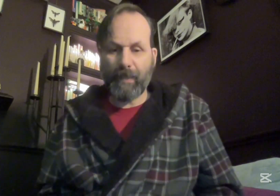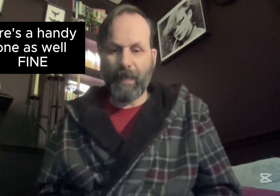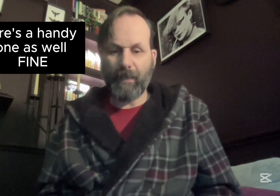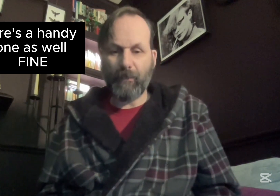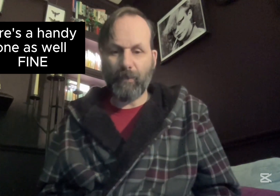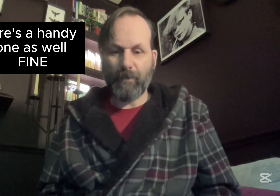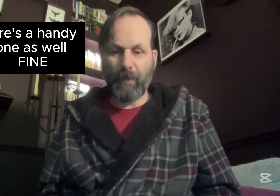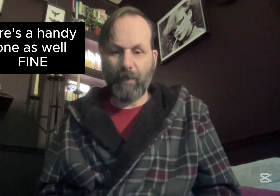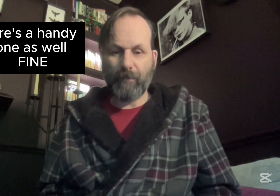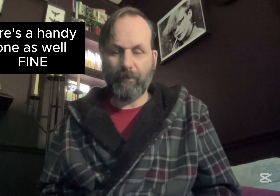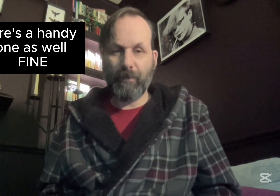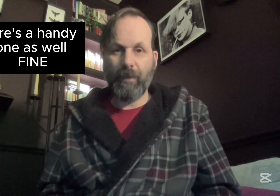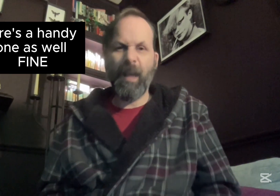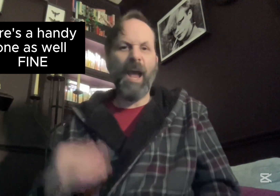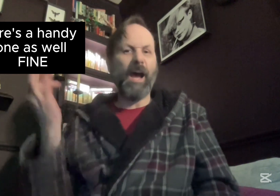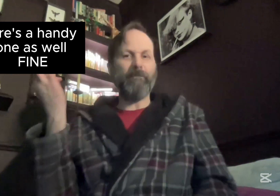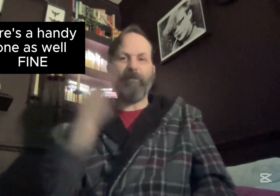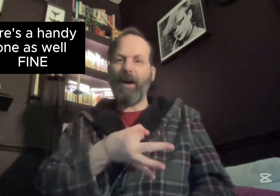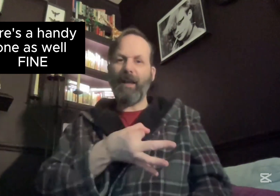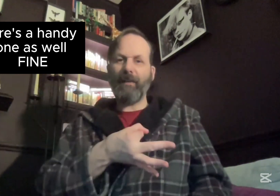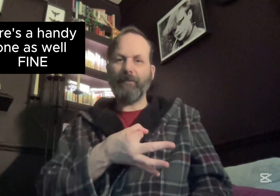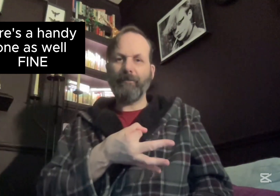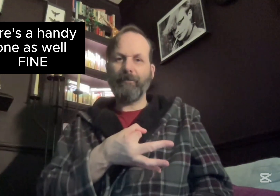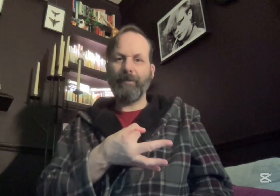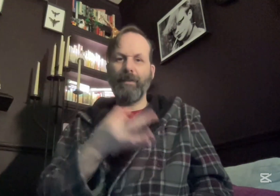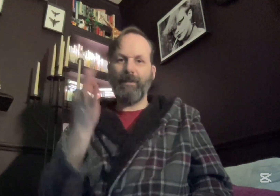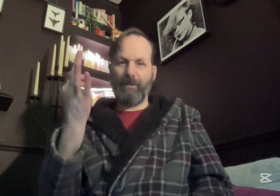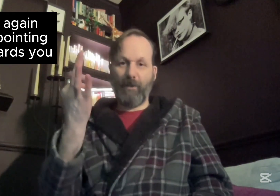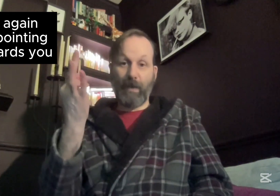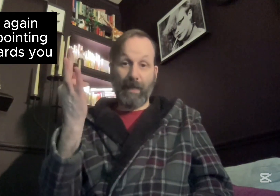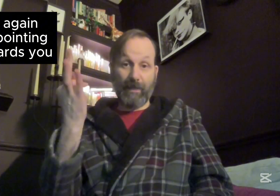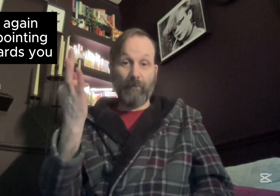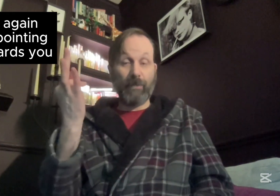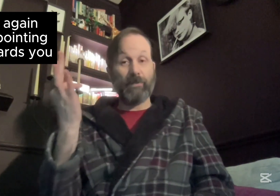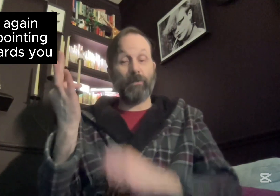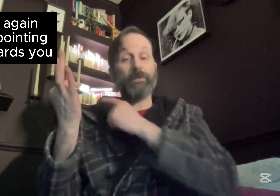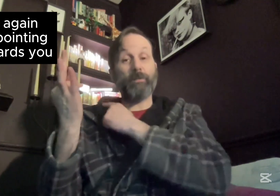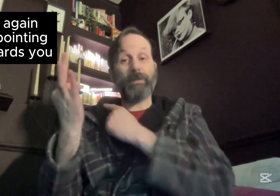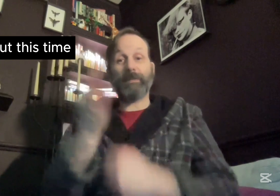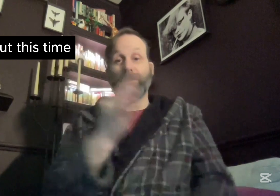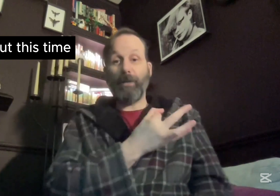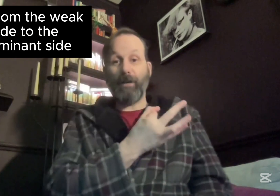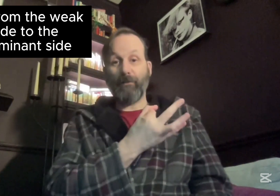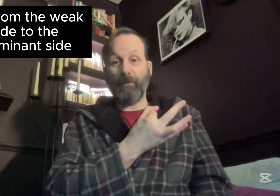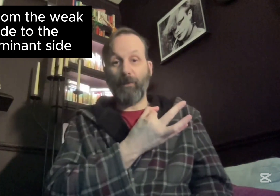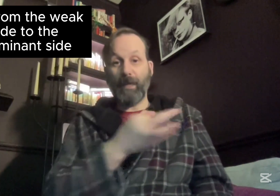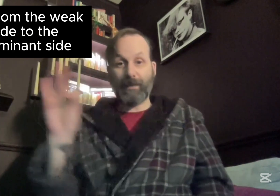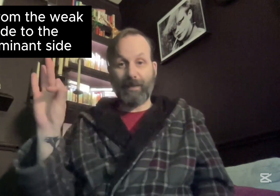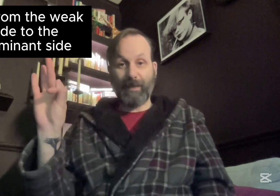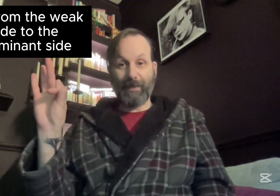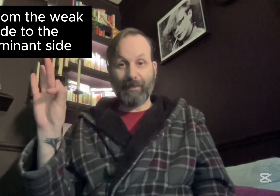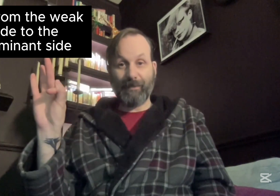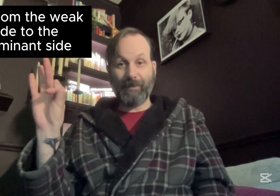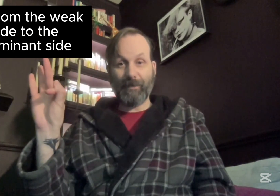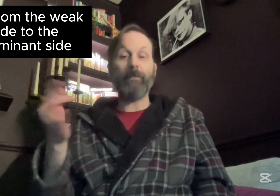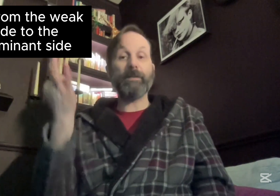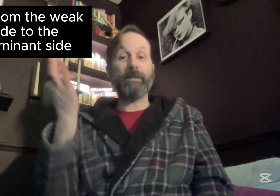The handy one as well. I'm fine. So again, it's pointing towards you, but this time not from the weak side to the dominant